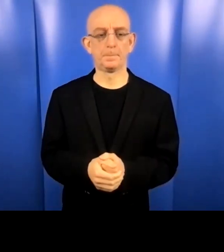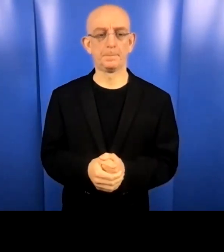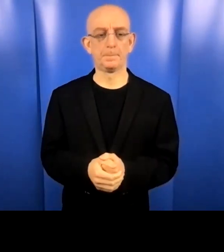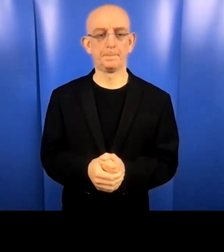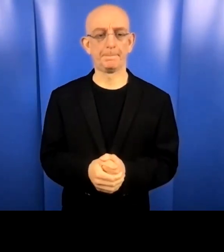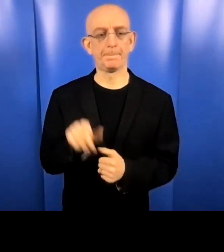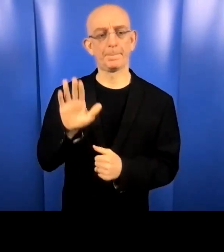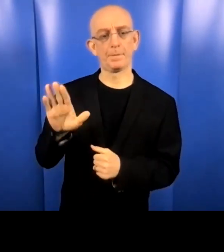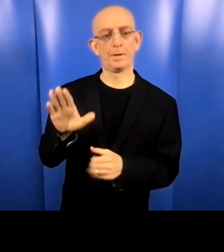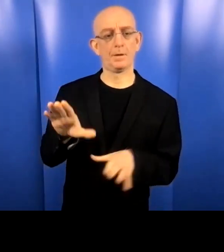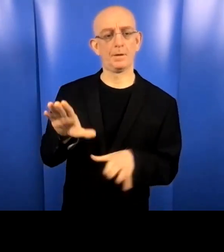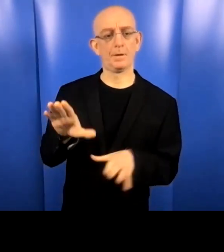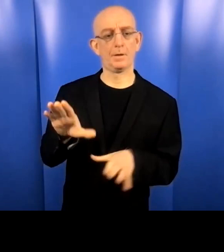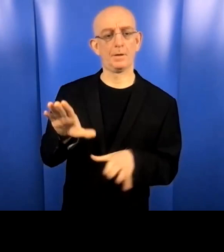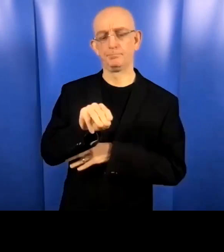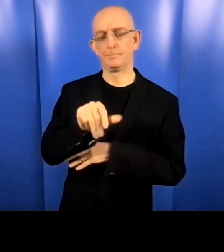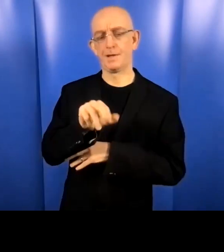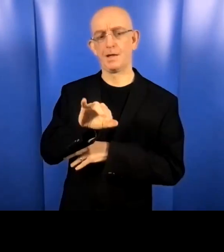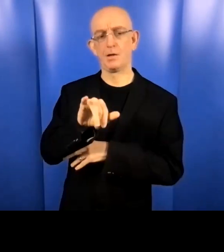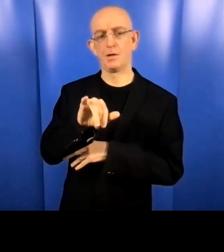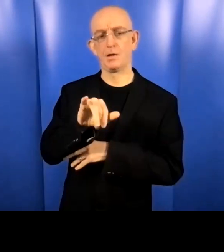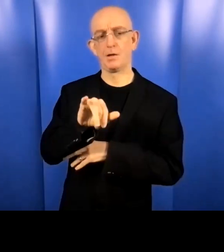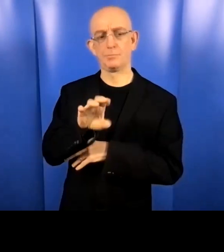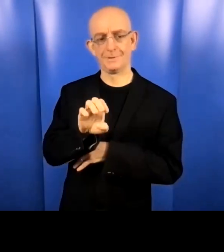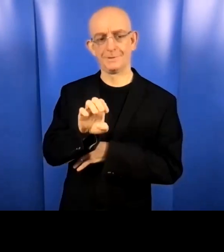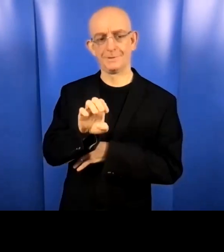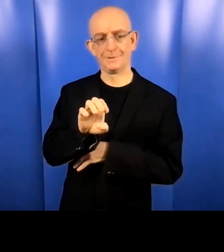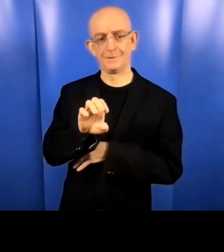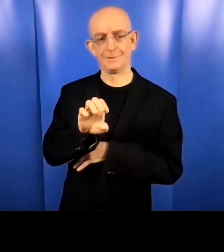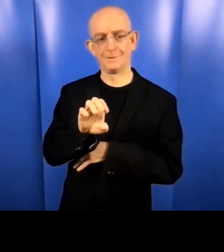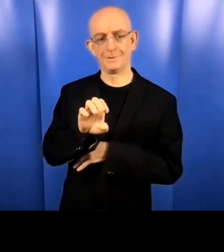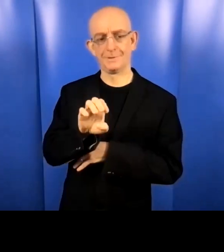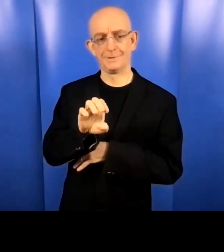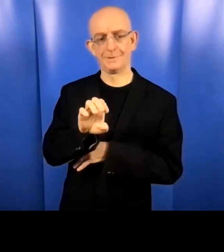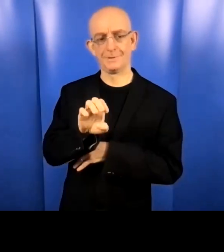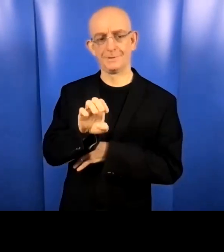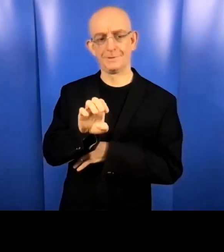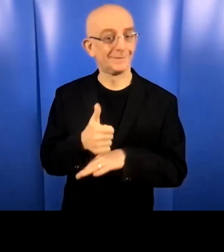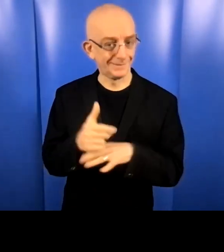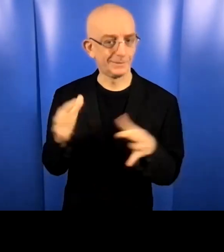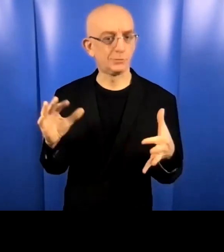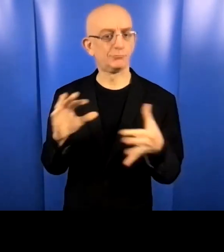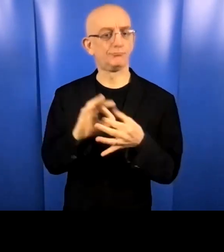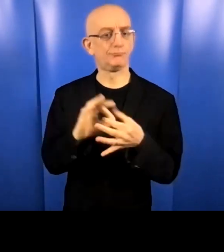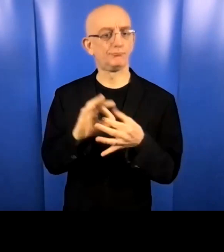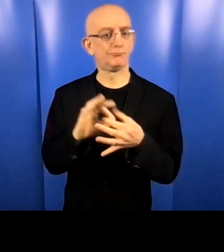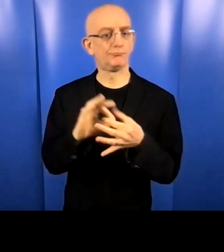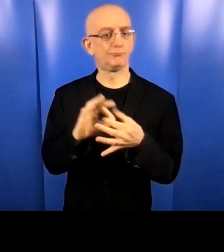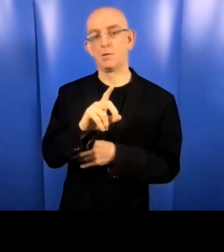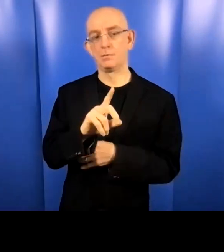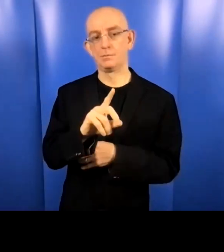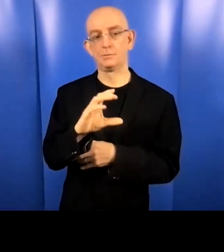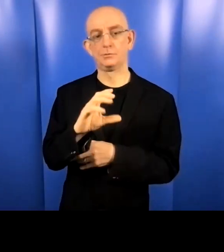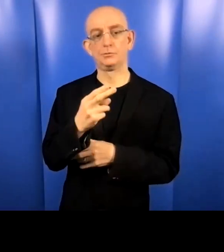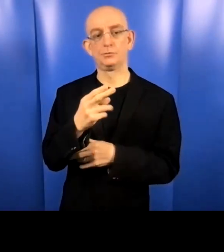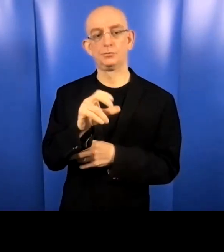global youth advocate and a disability inclusion facilitator with Light for the World. She's a contributor to, has